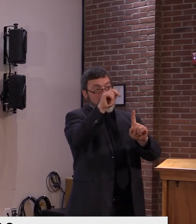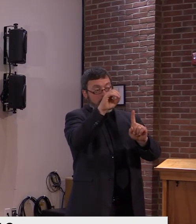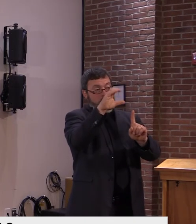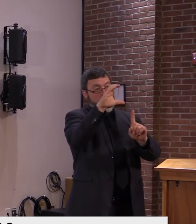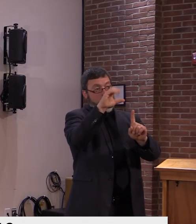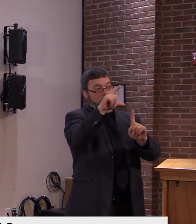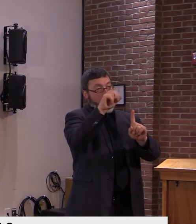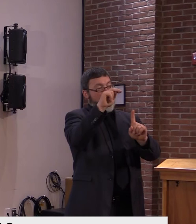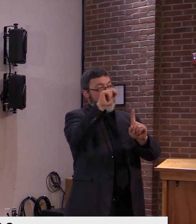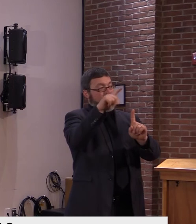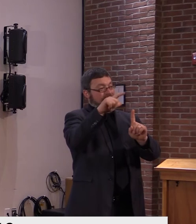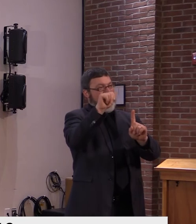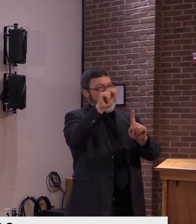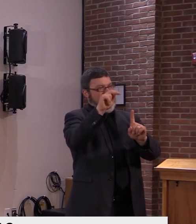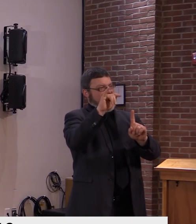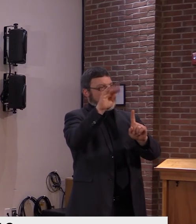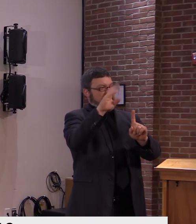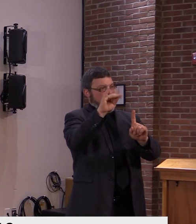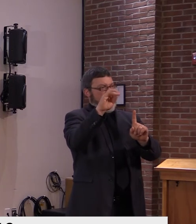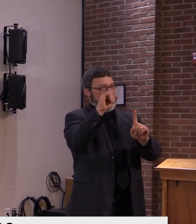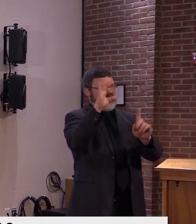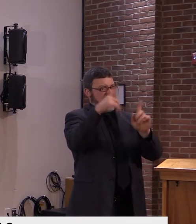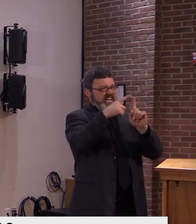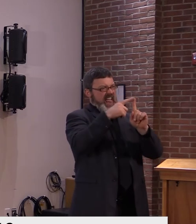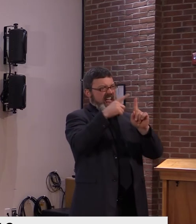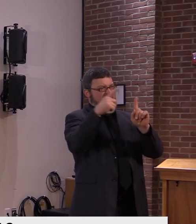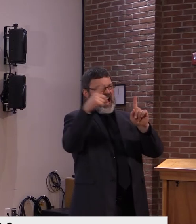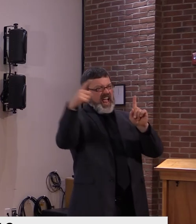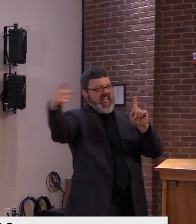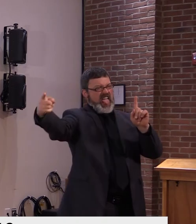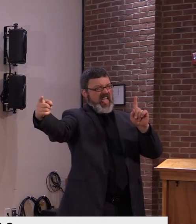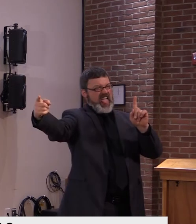it's something like bamlanivimab. And